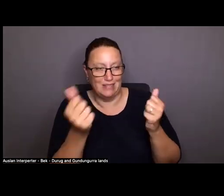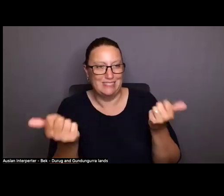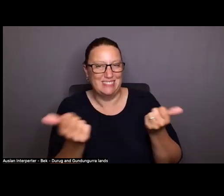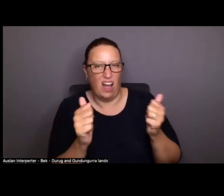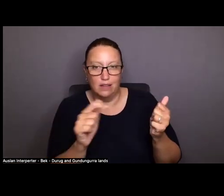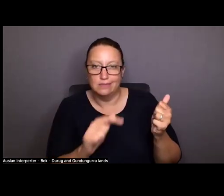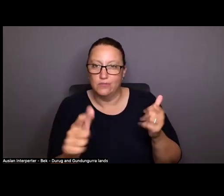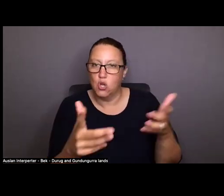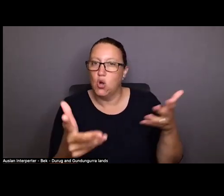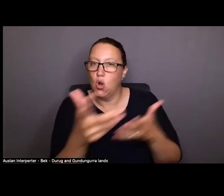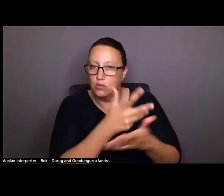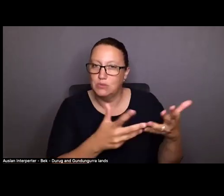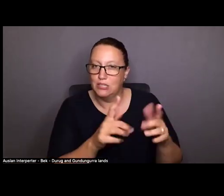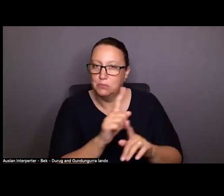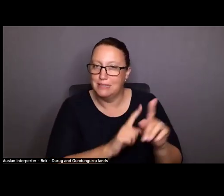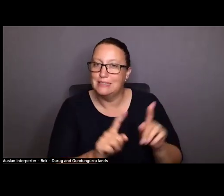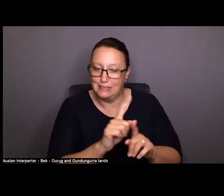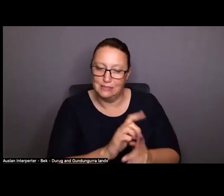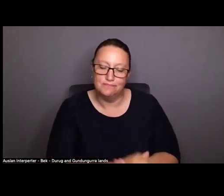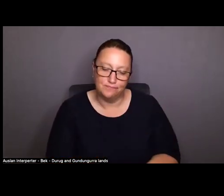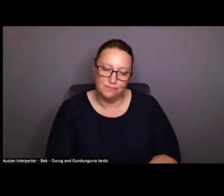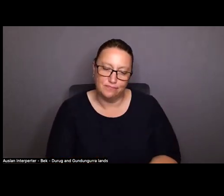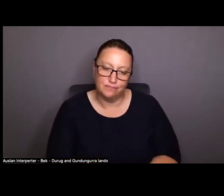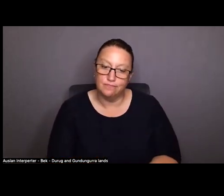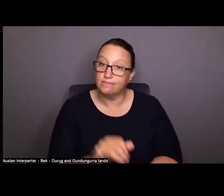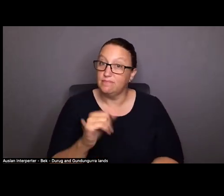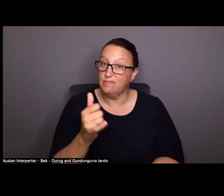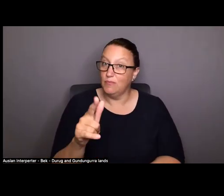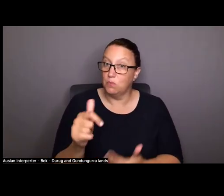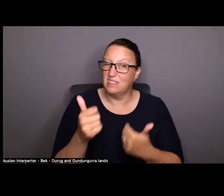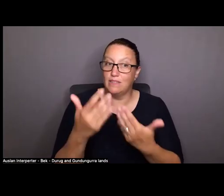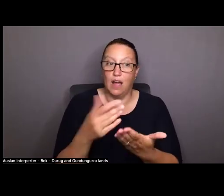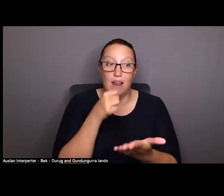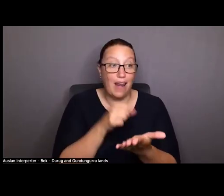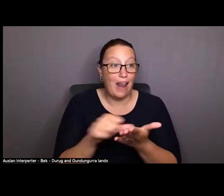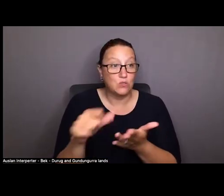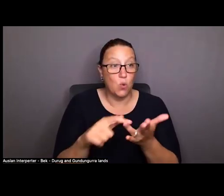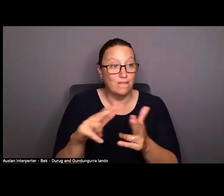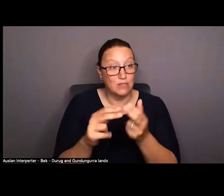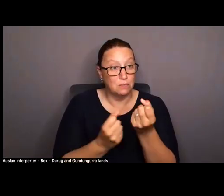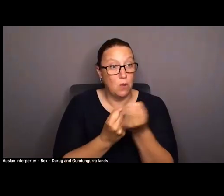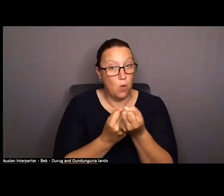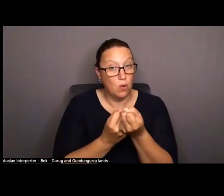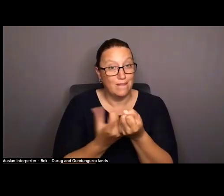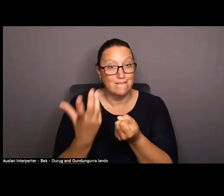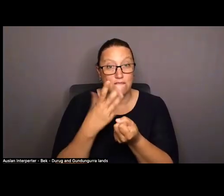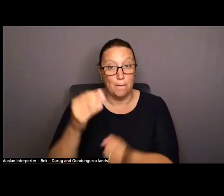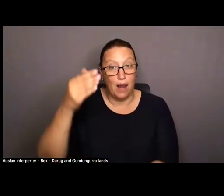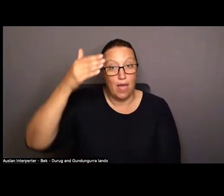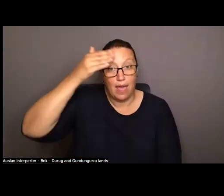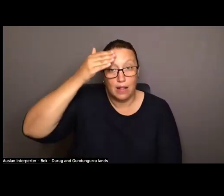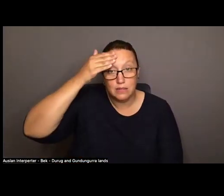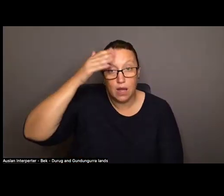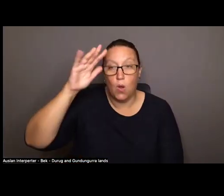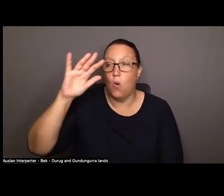undertaken consultation meetings. You might provide a letter of support from an elder or a